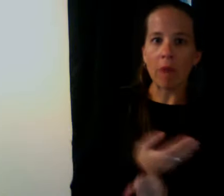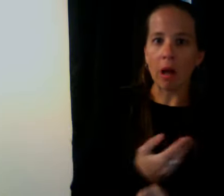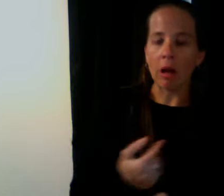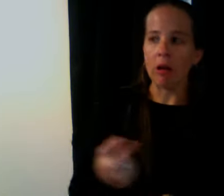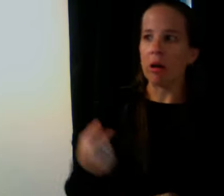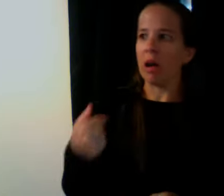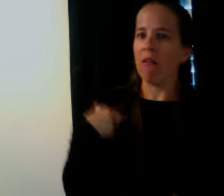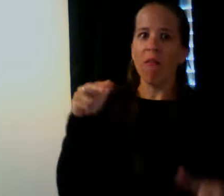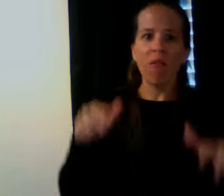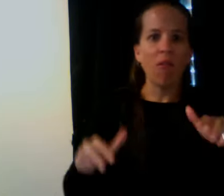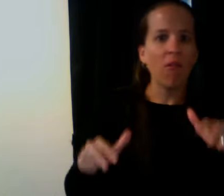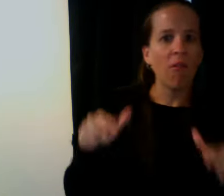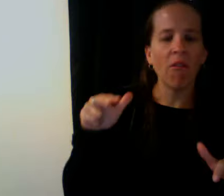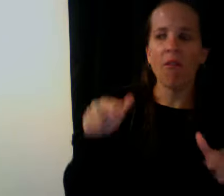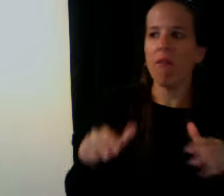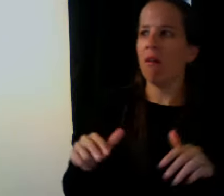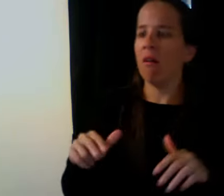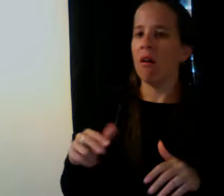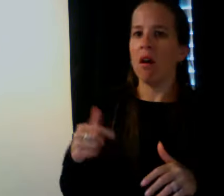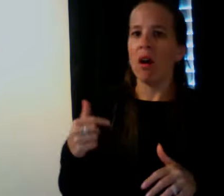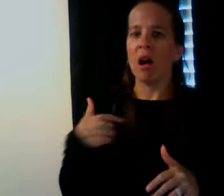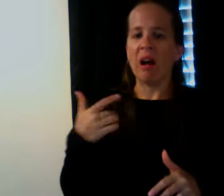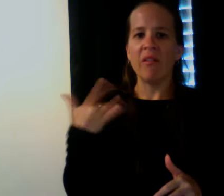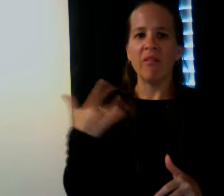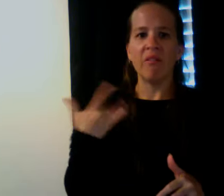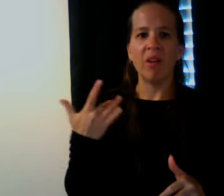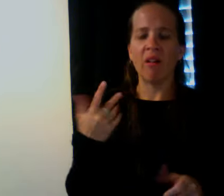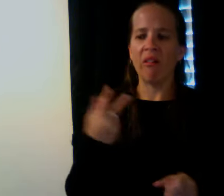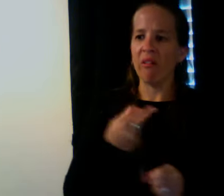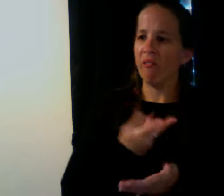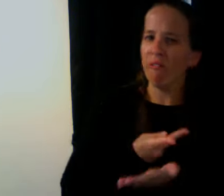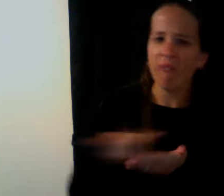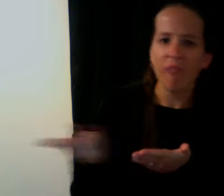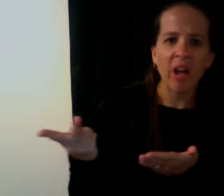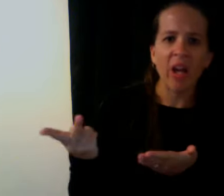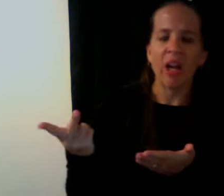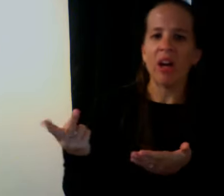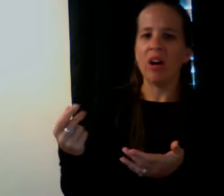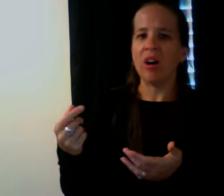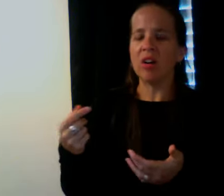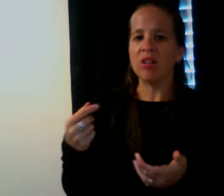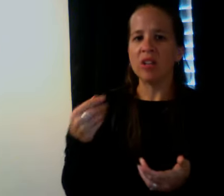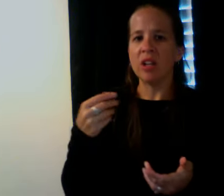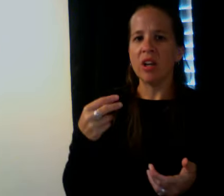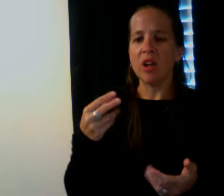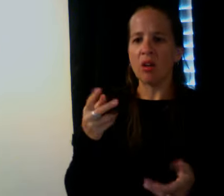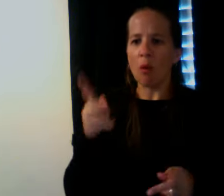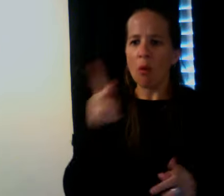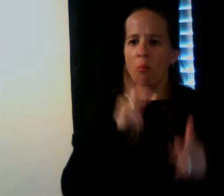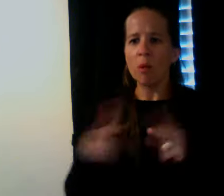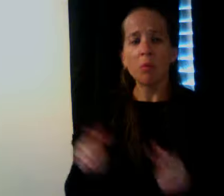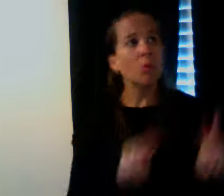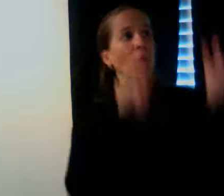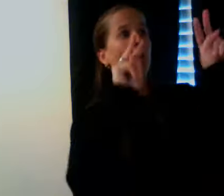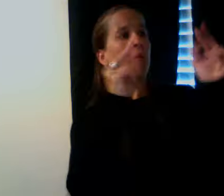let the previous generation of entrepreneurs down, that I had dropped the baton as it was being passed to me. I met with David Packard and